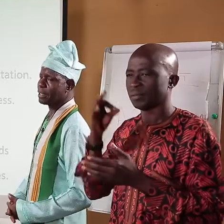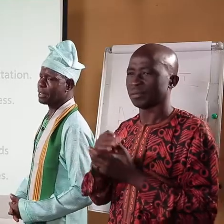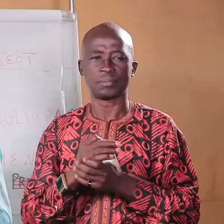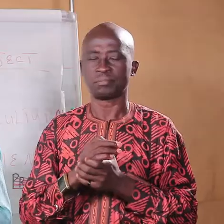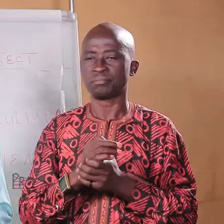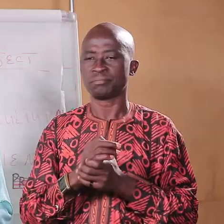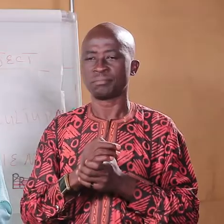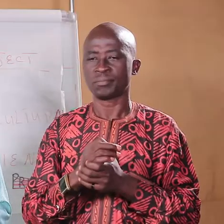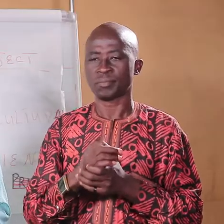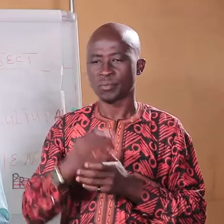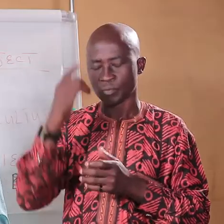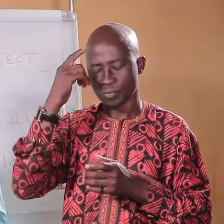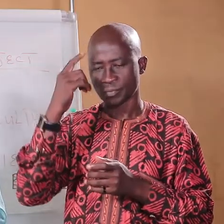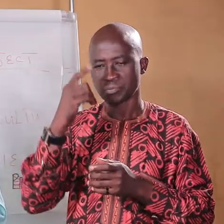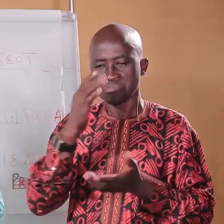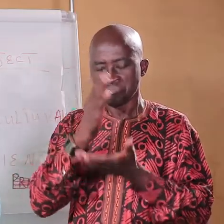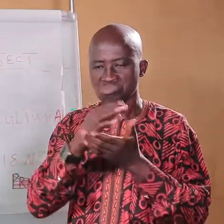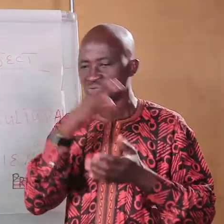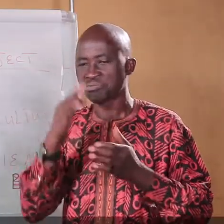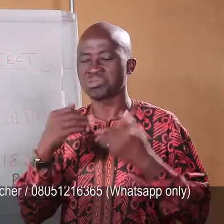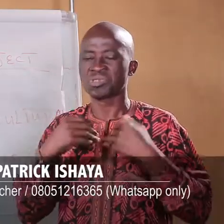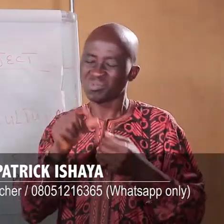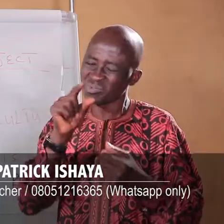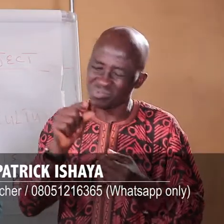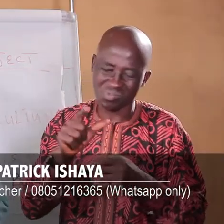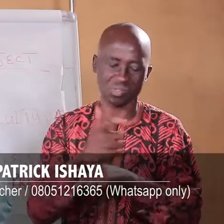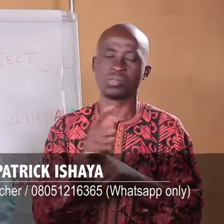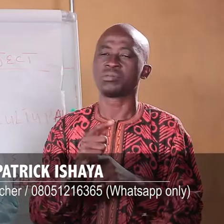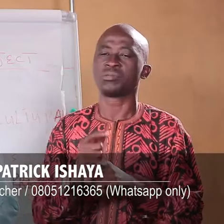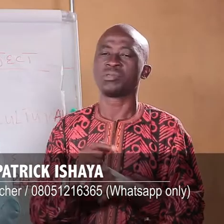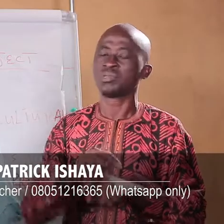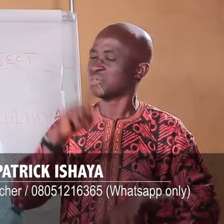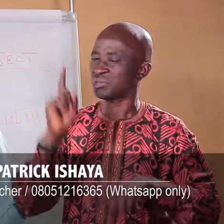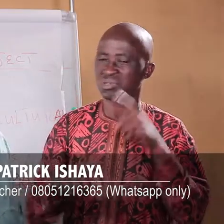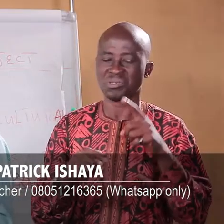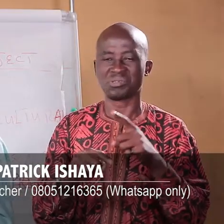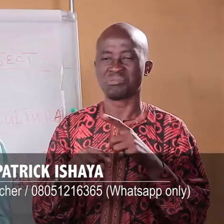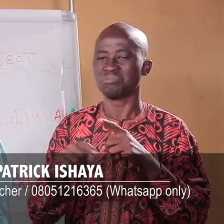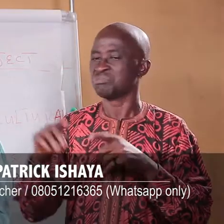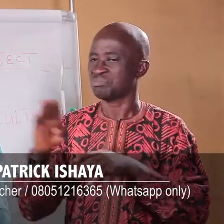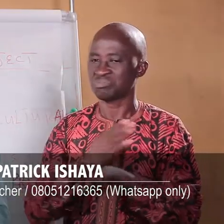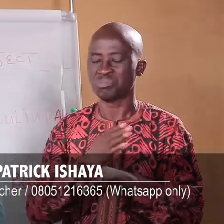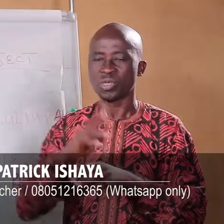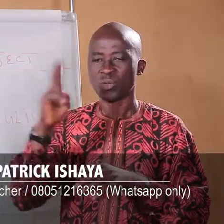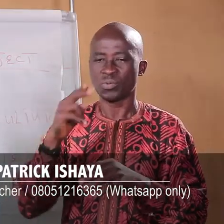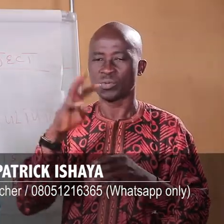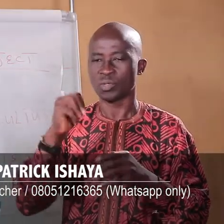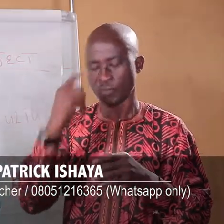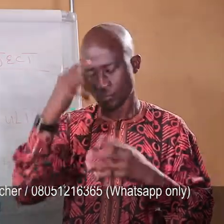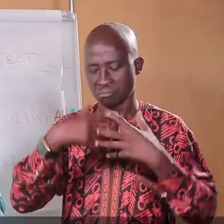fragmentation. Farmers have small units of land. They cannot practice mechanization.